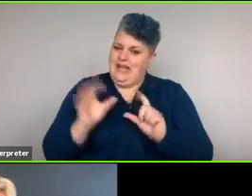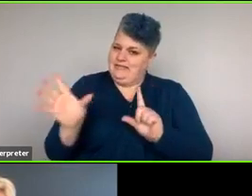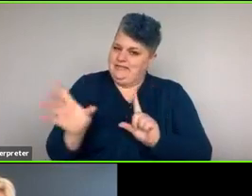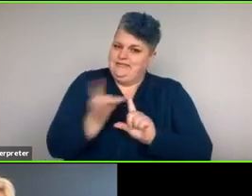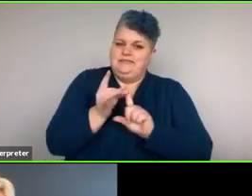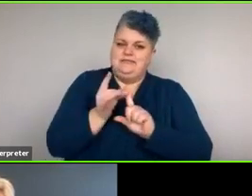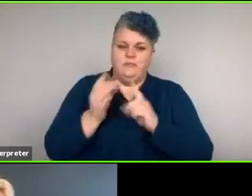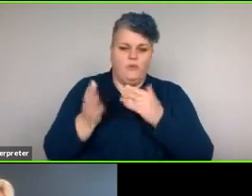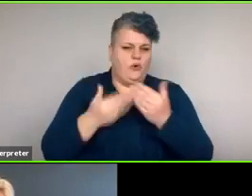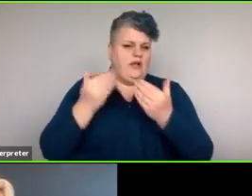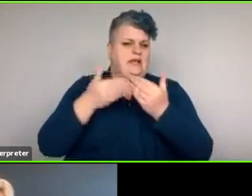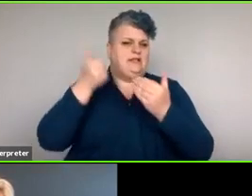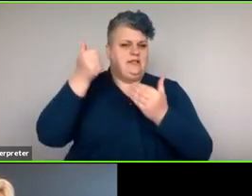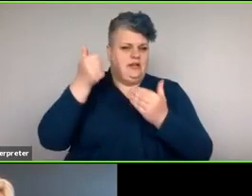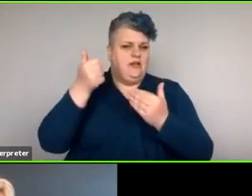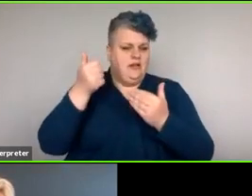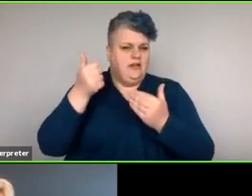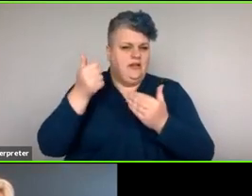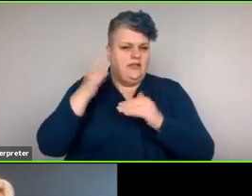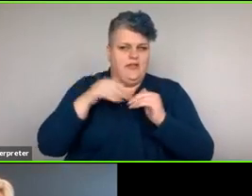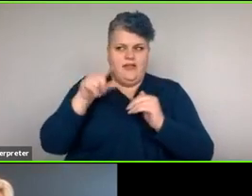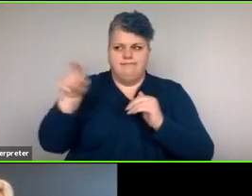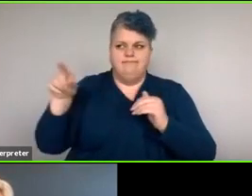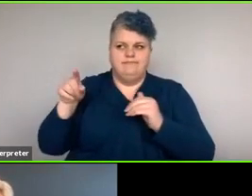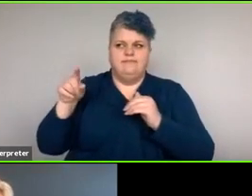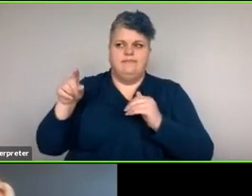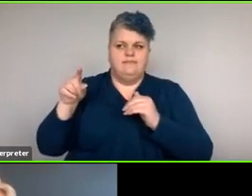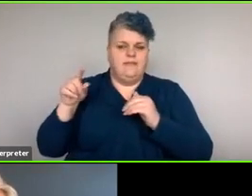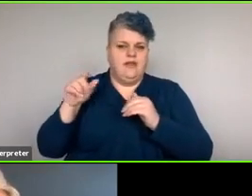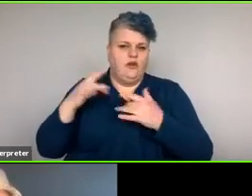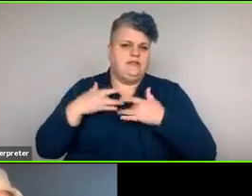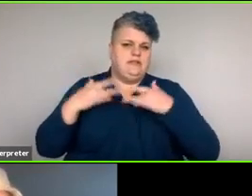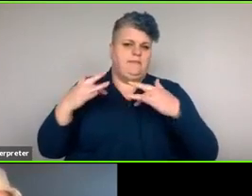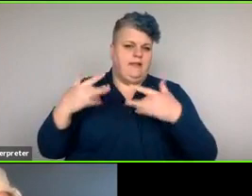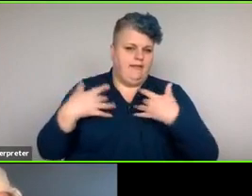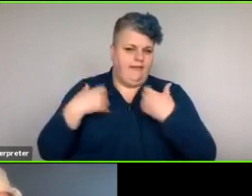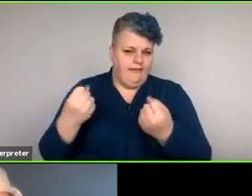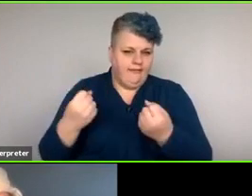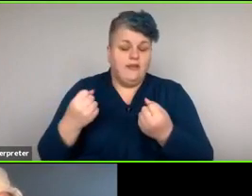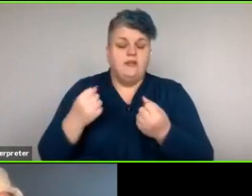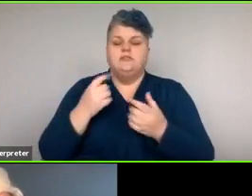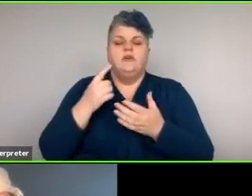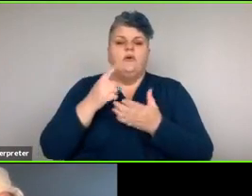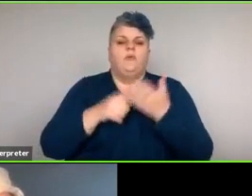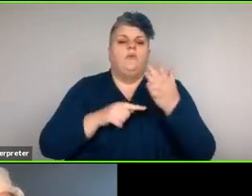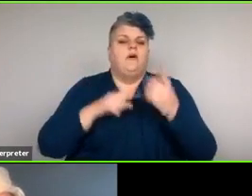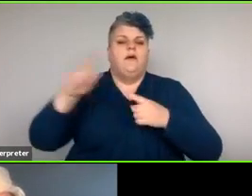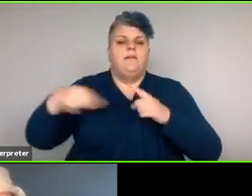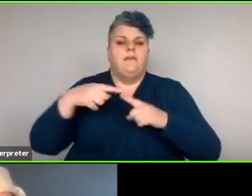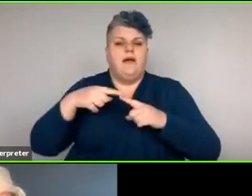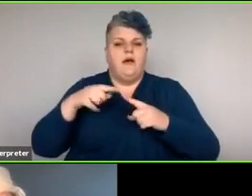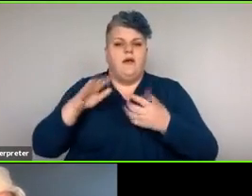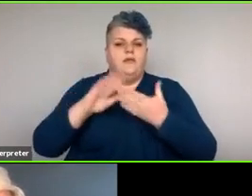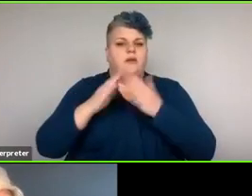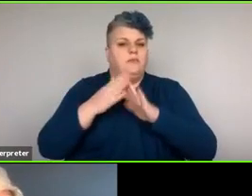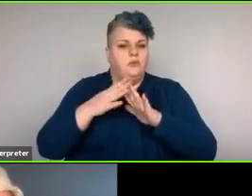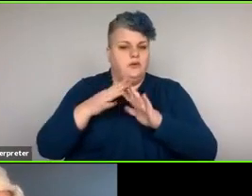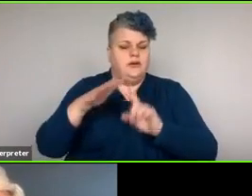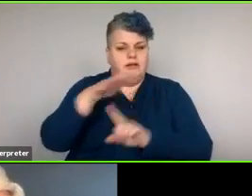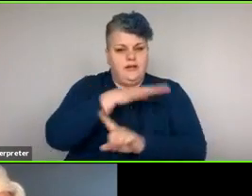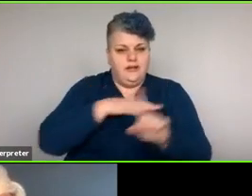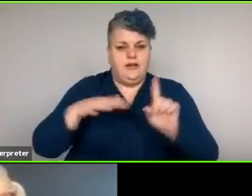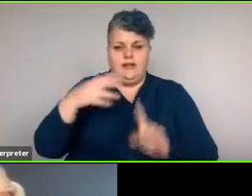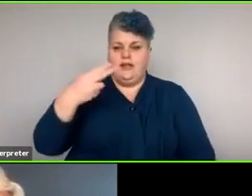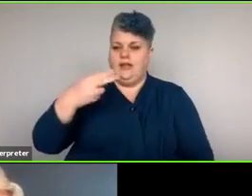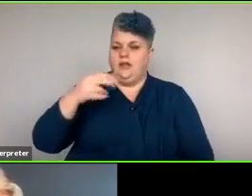COVID-19 than those who don't. So what about the community that is